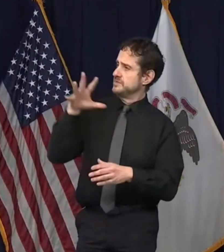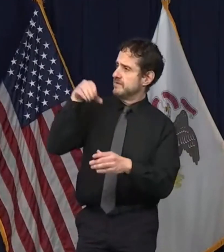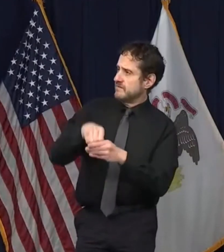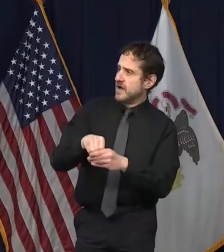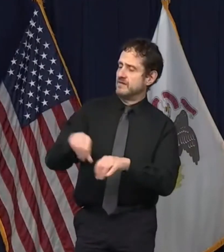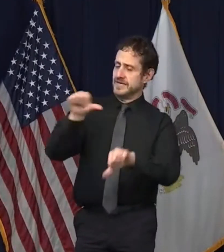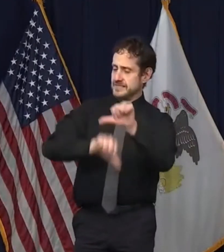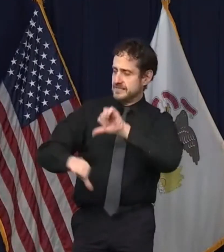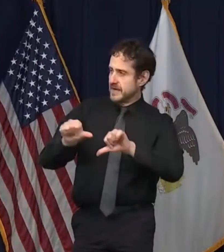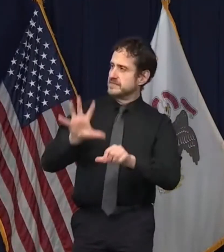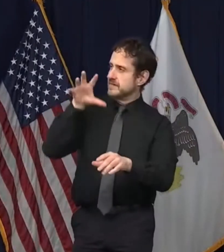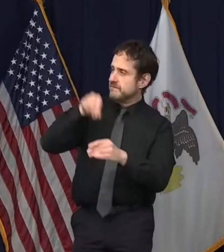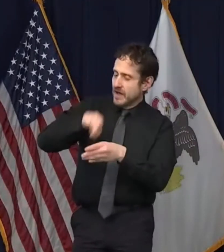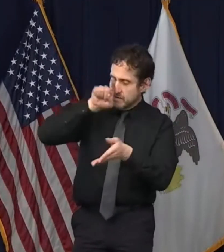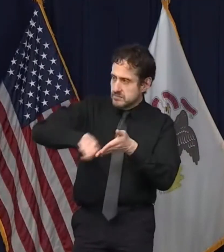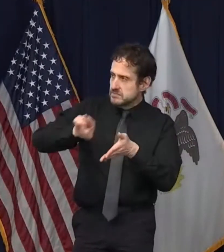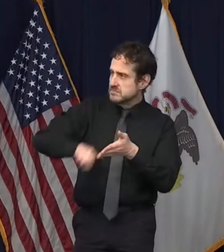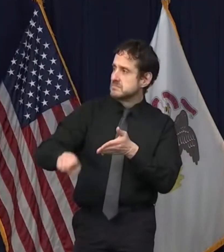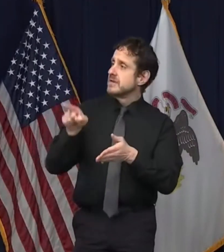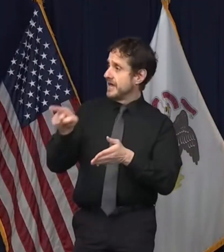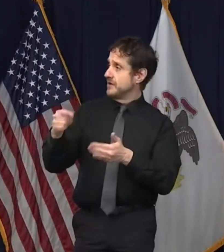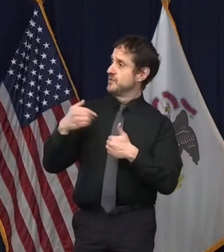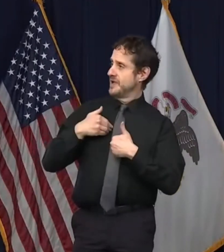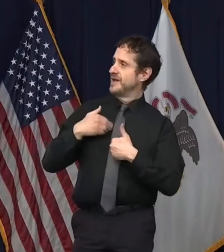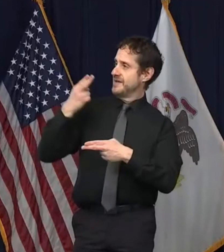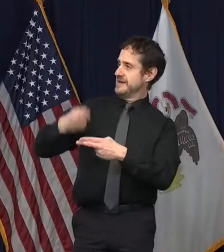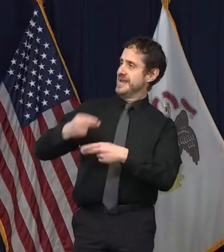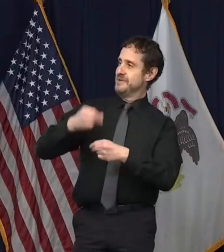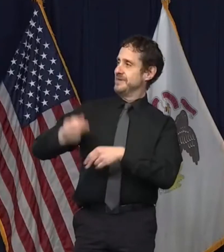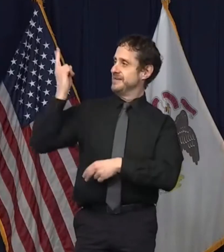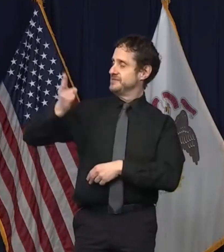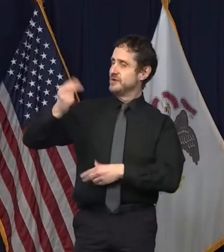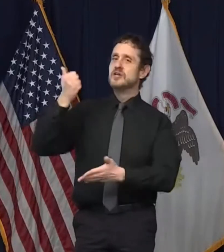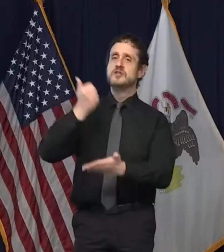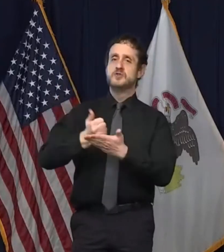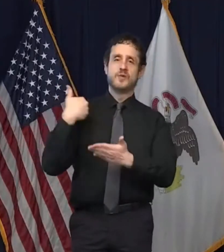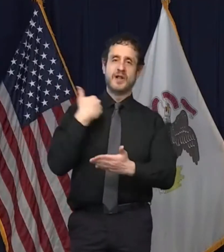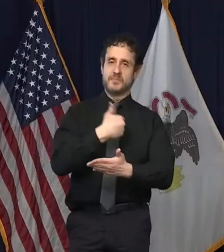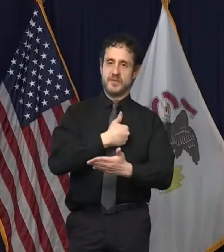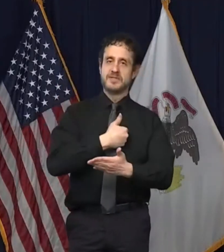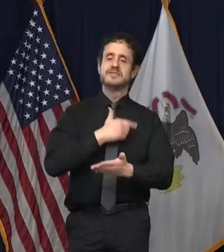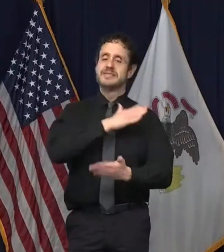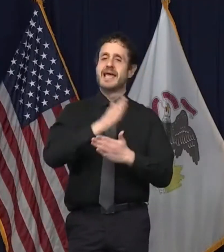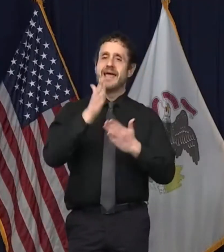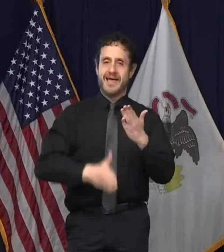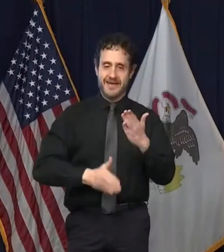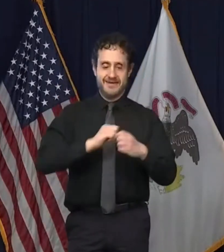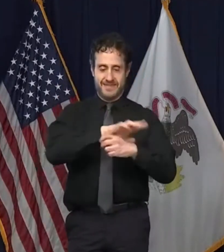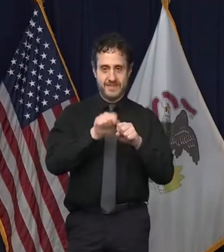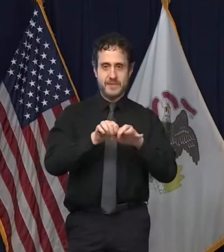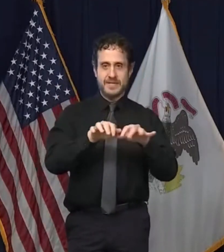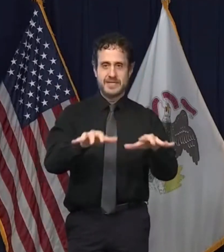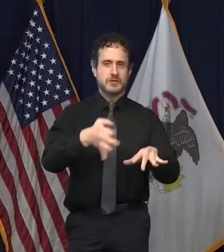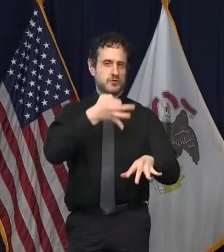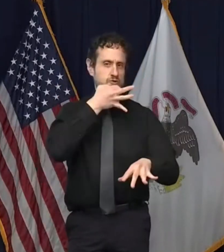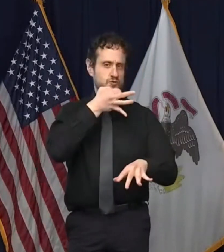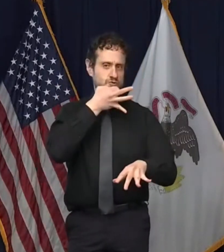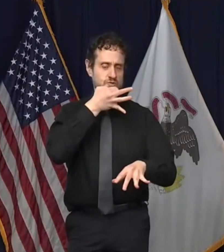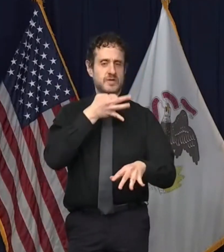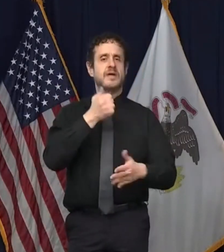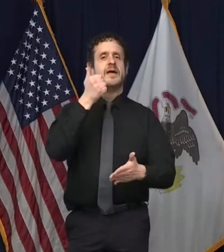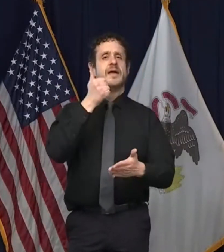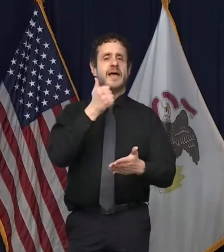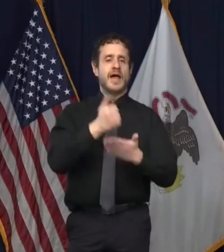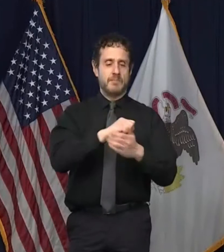of science and a part of history and to help us end this pandemic sooner. By helping us eliminate the